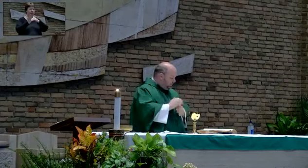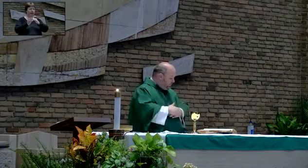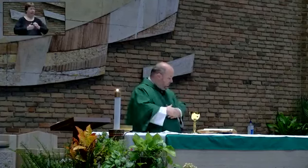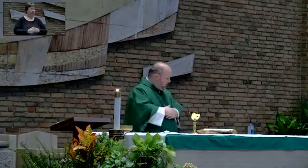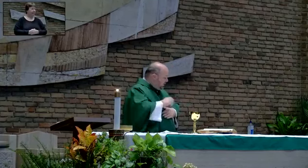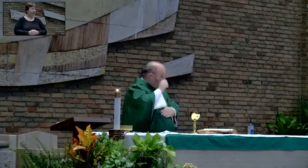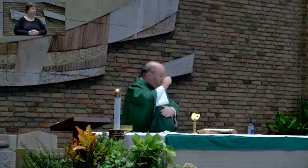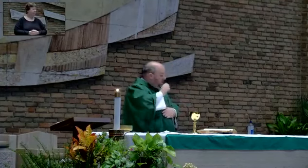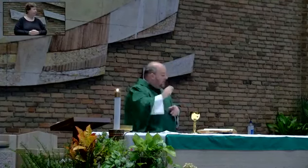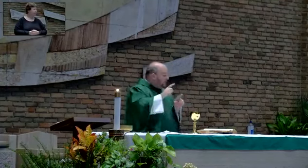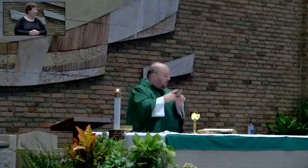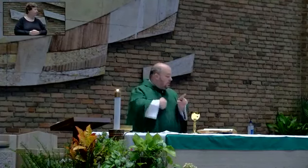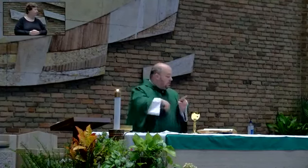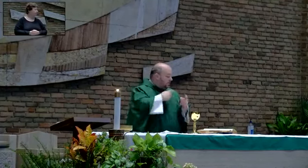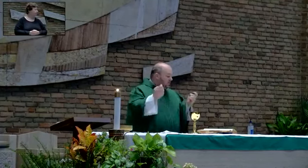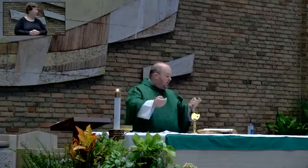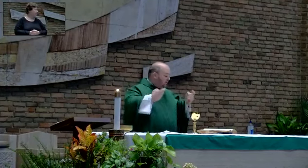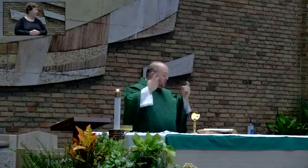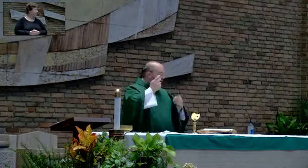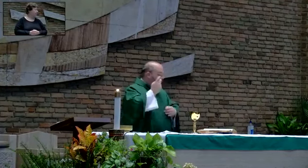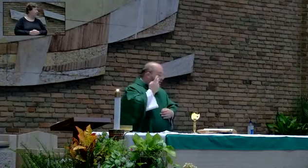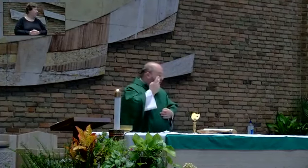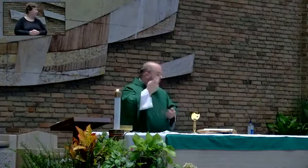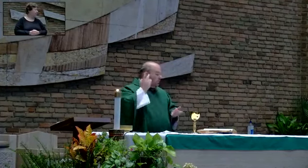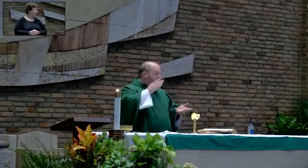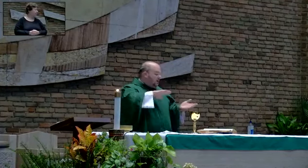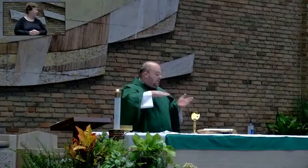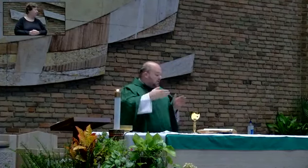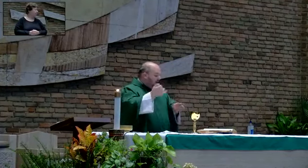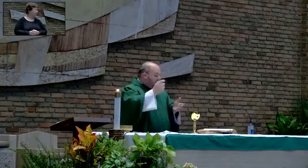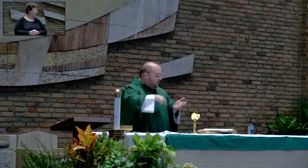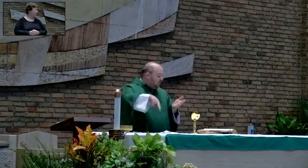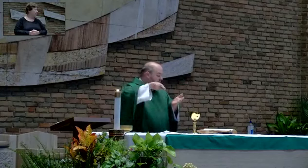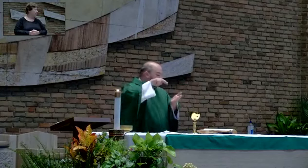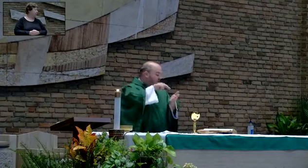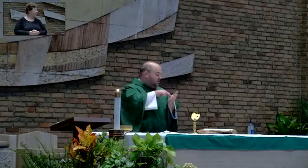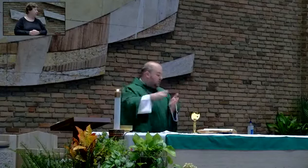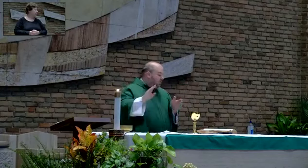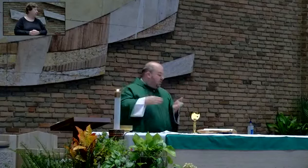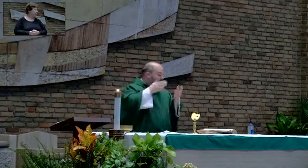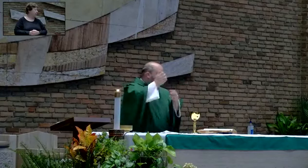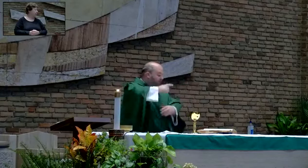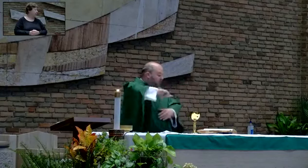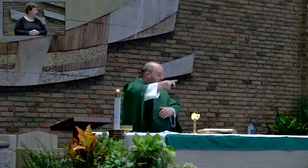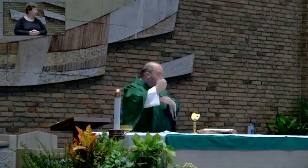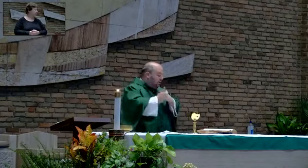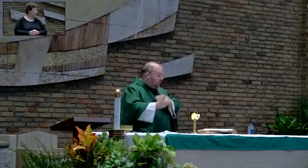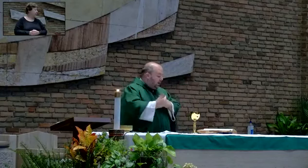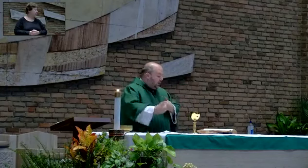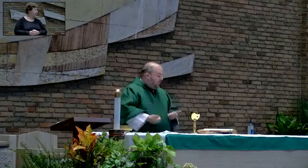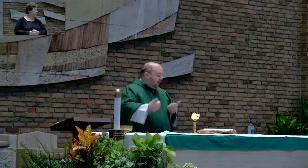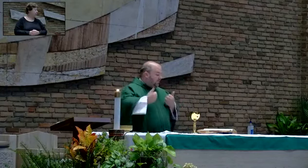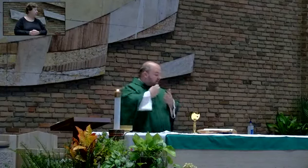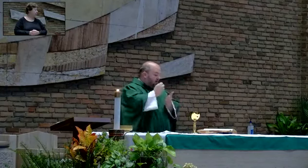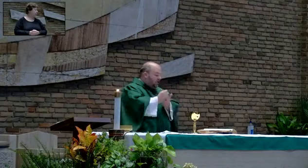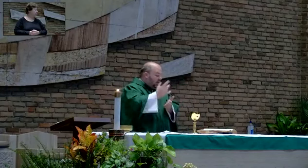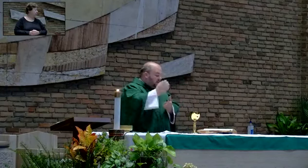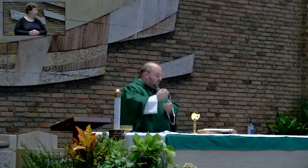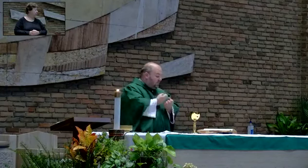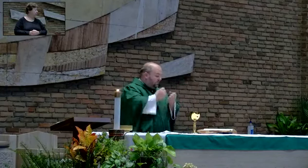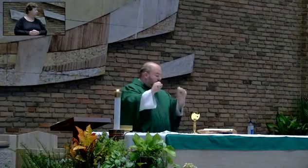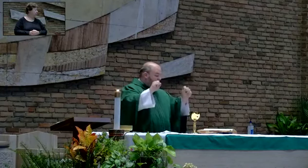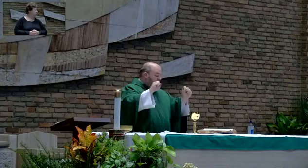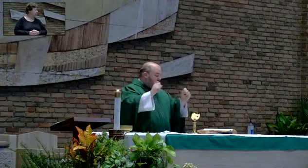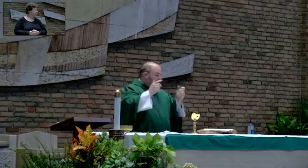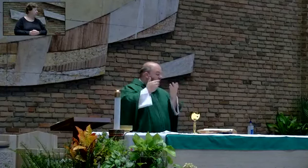again. Therefore, as we celebrate the memorial of his death and resurrection, we offer you, Lord, the bread of life and the